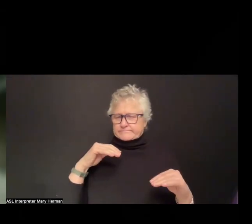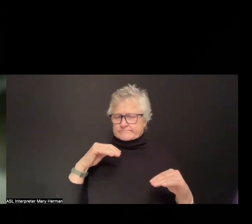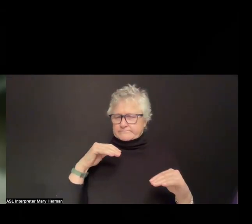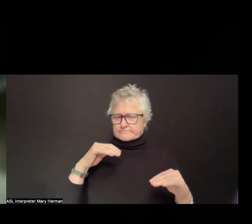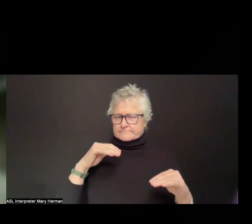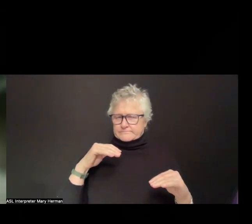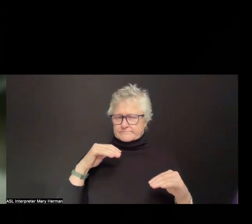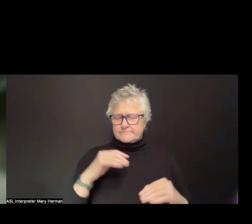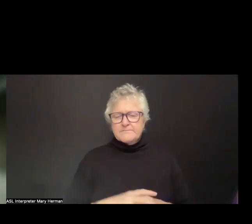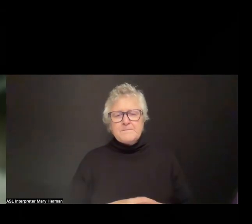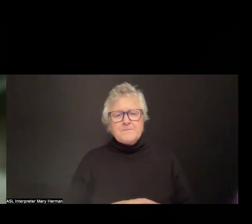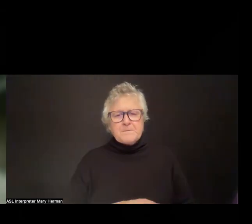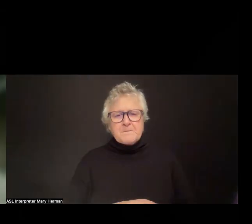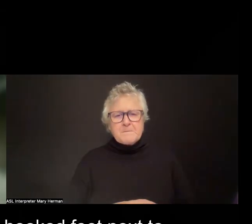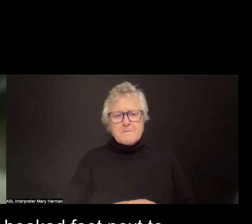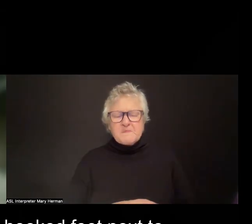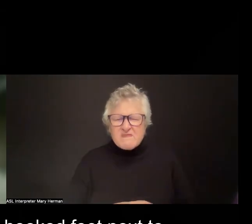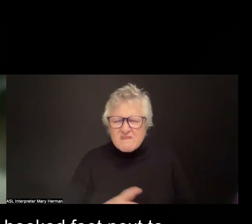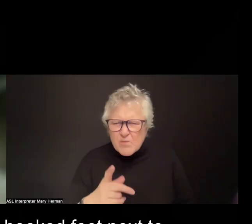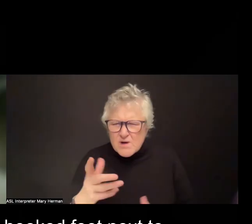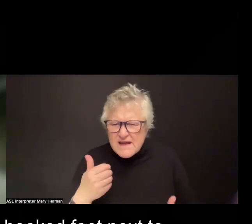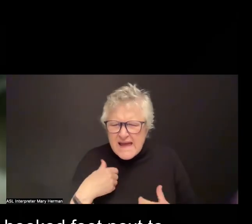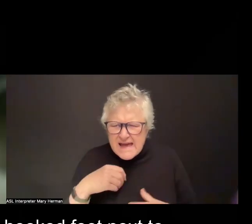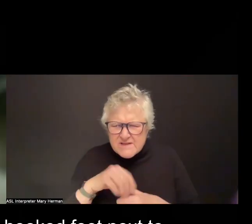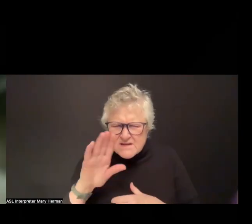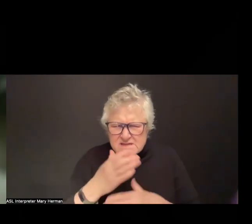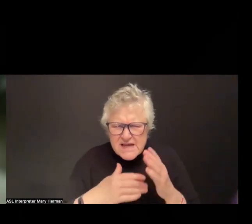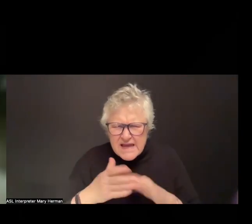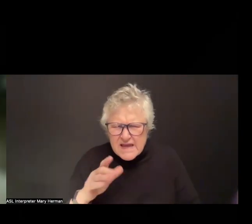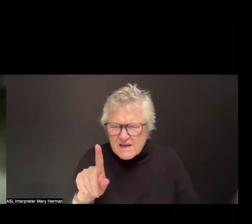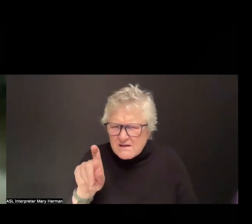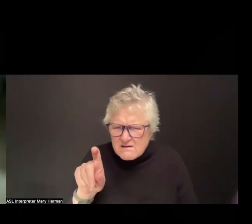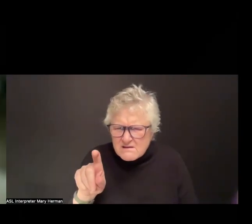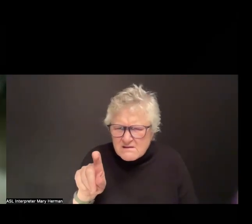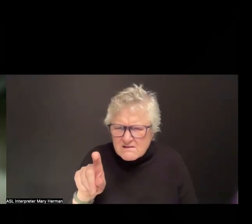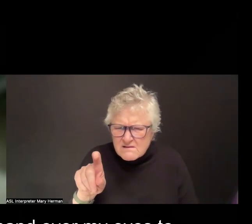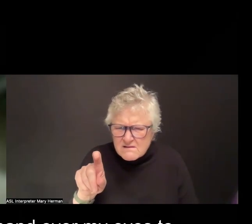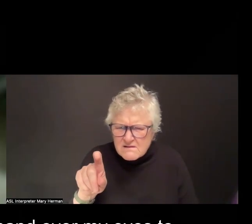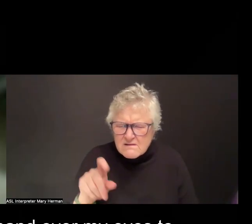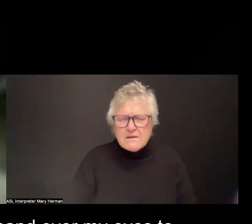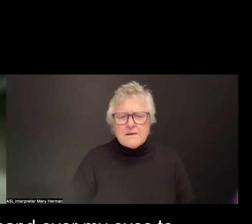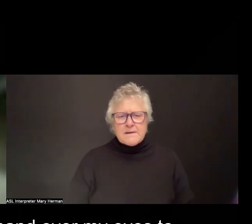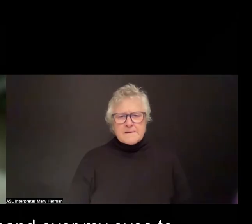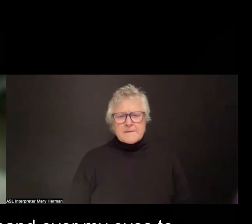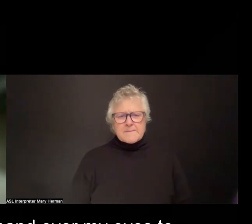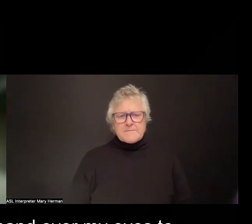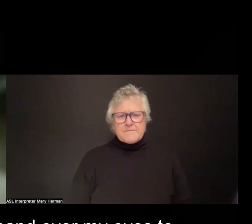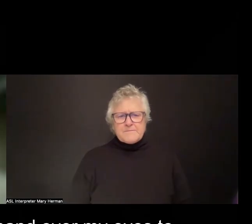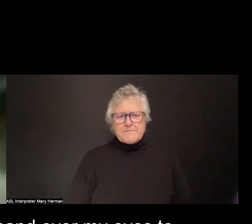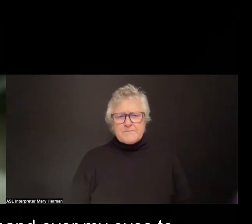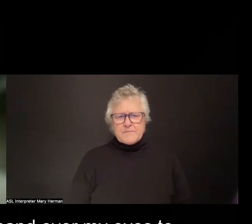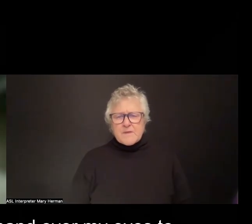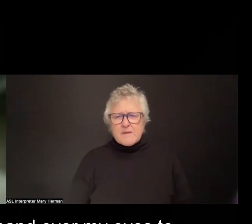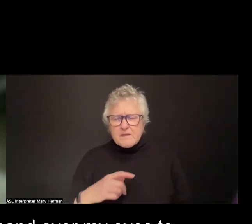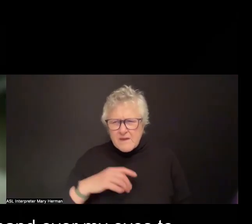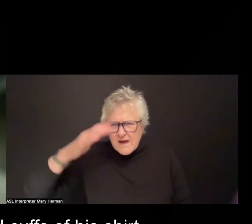compliments. What's that he got in his hand? Sarah said, now on her feet next to me. I squinted with my hand over my eyes to shade away